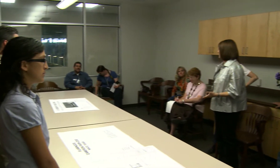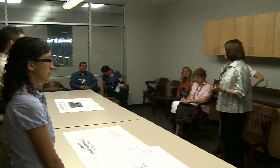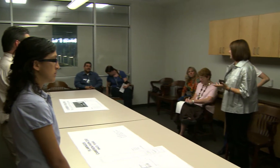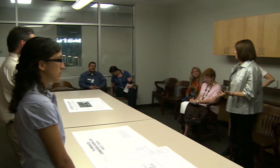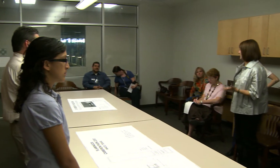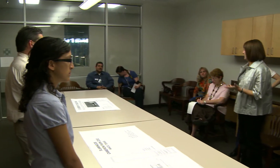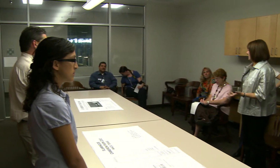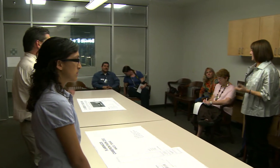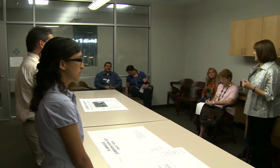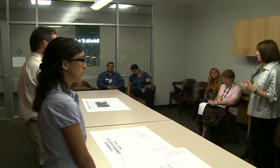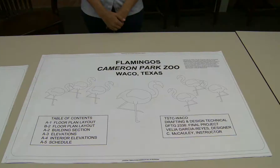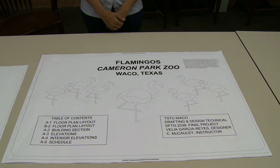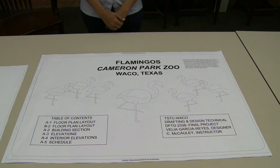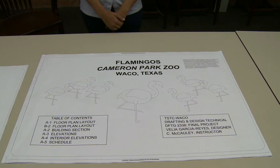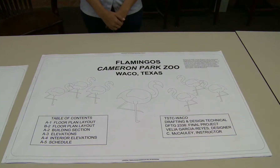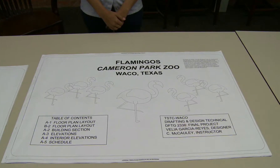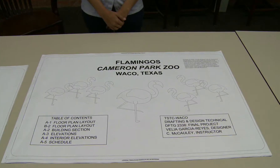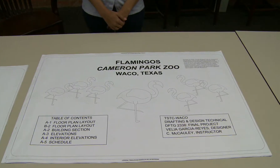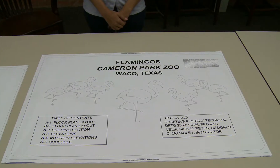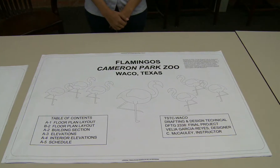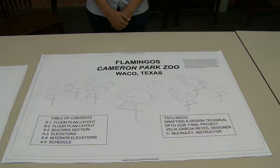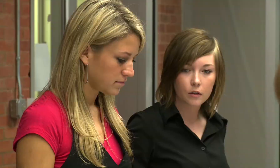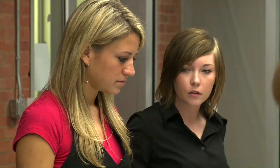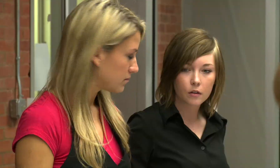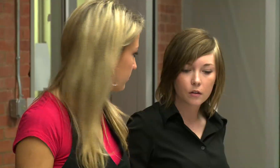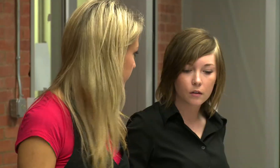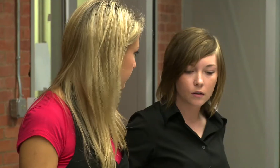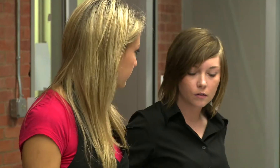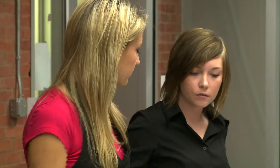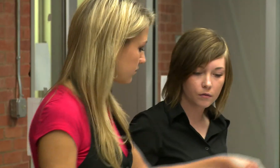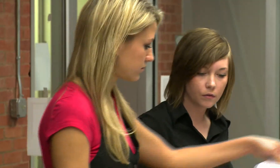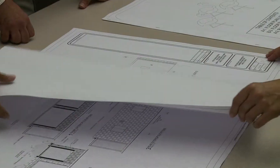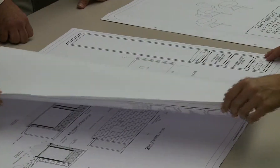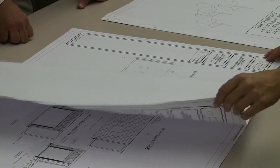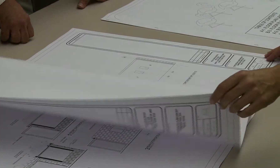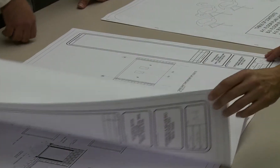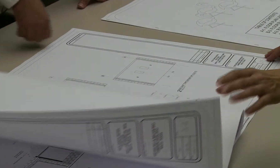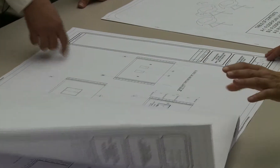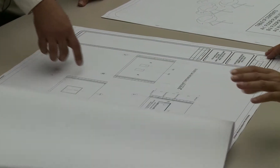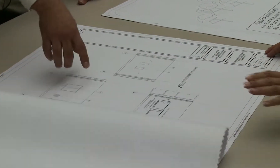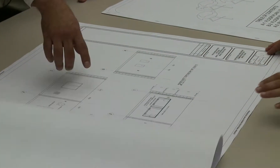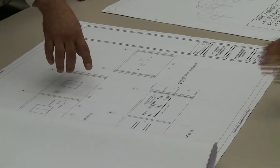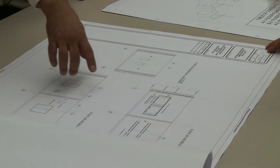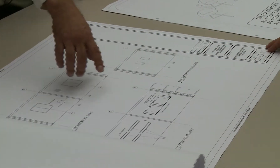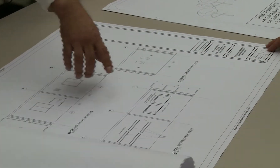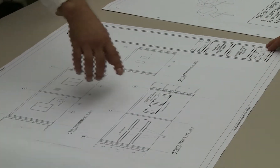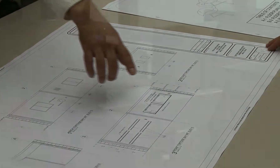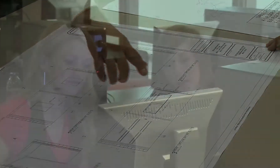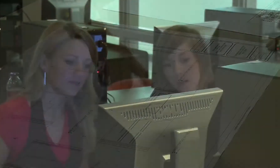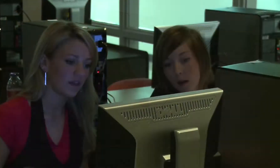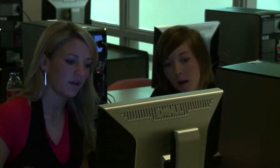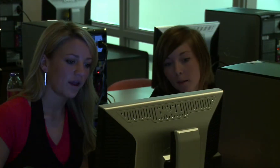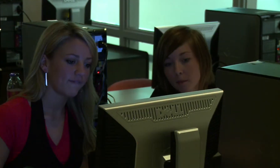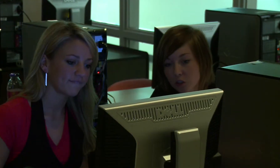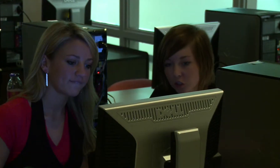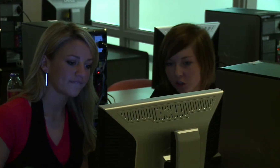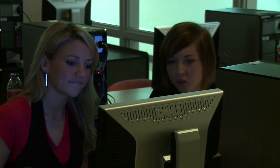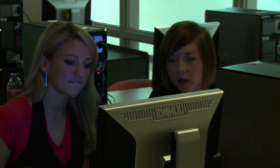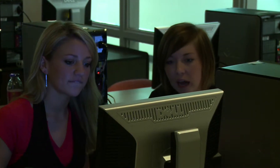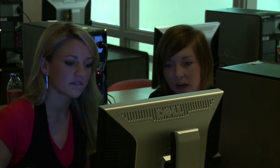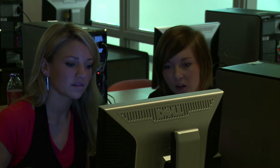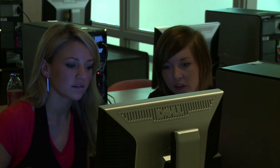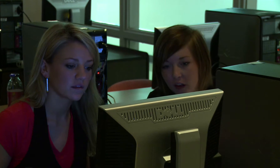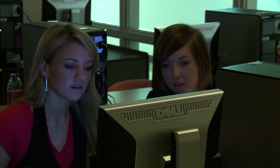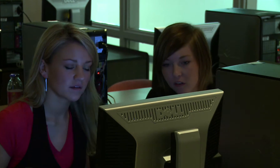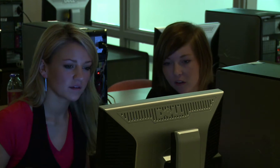College, we were able to make contact with their design and drafting group, and everything just kind of snowballed from there.